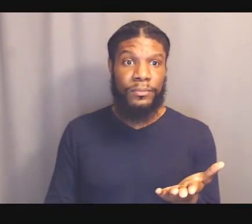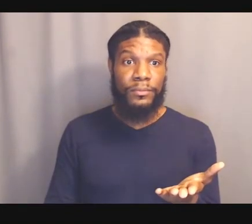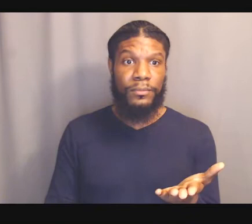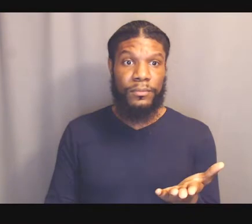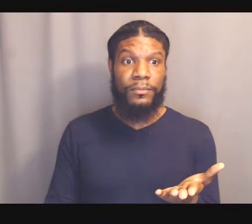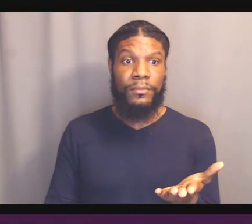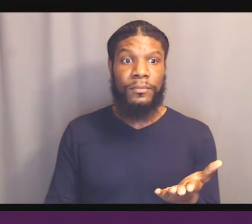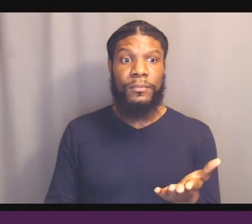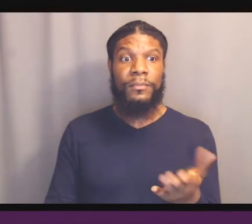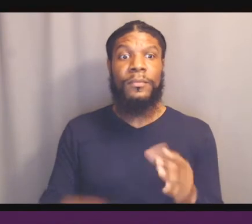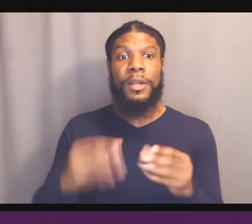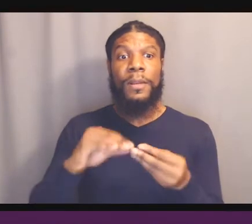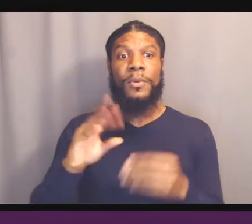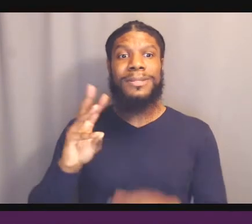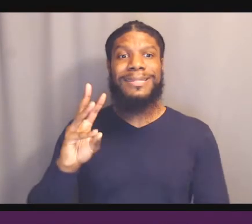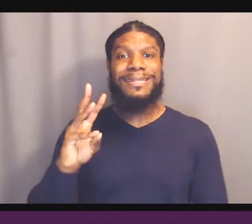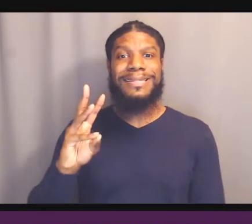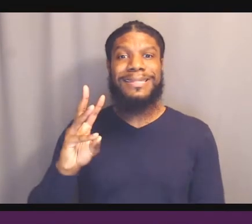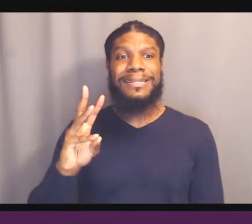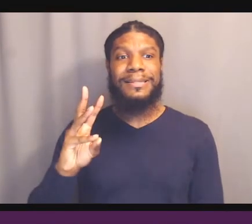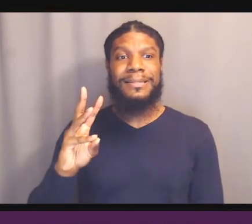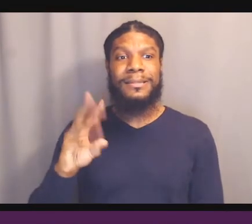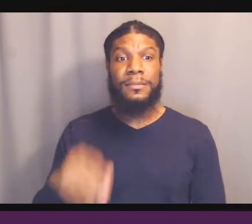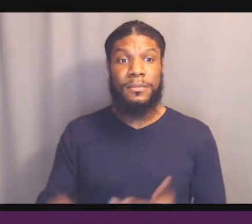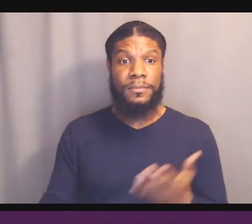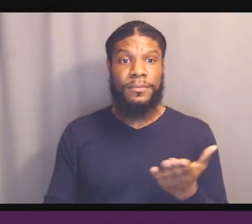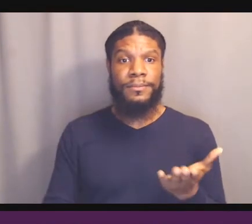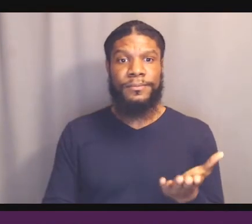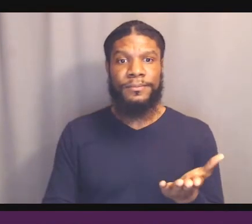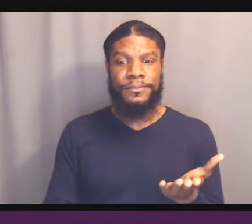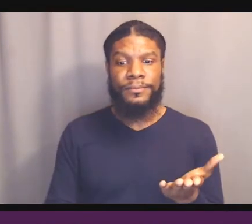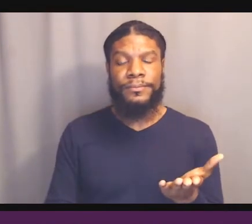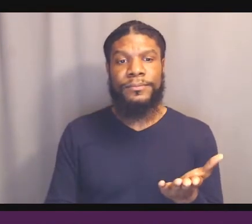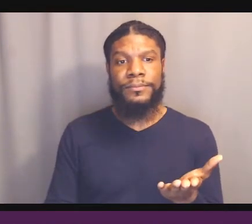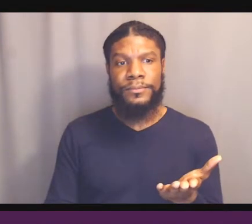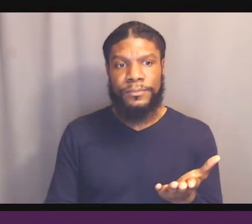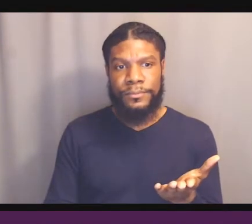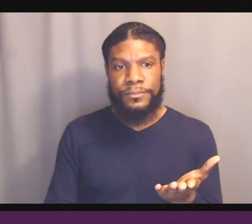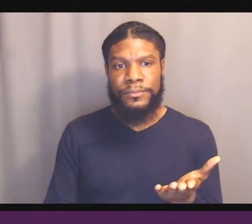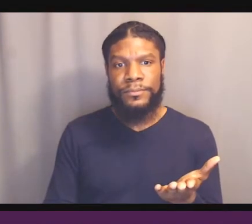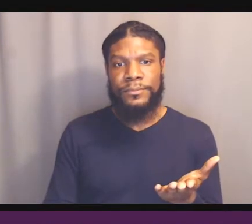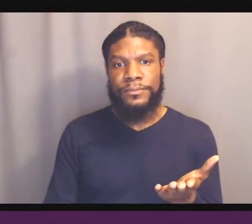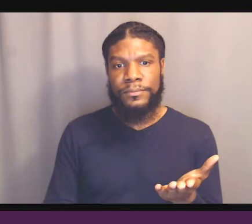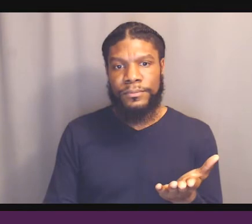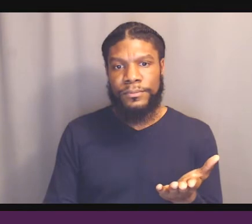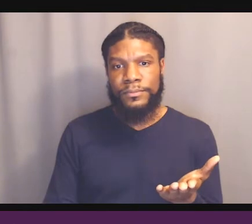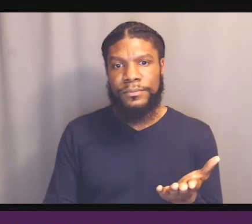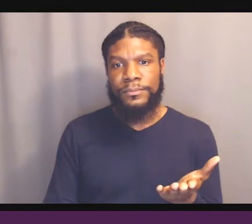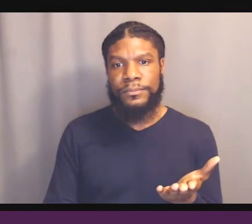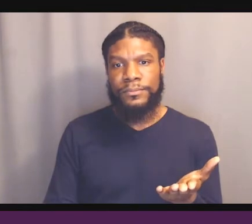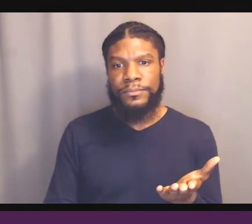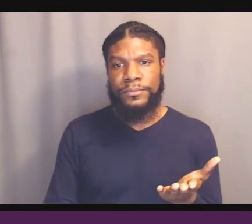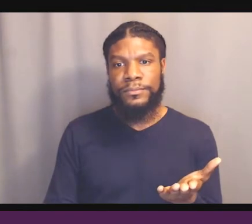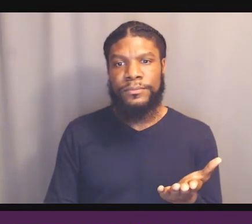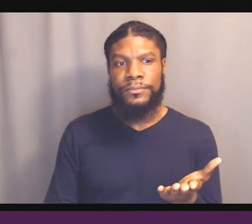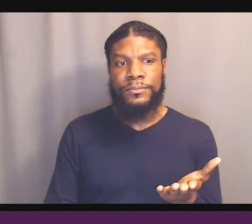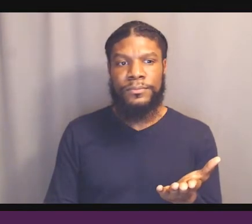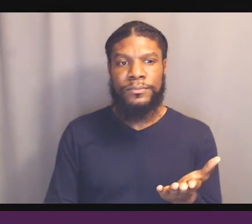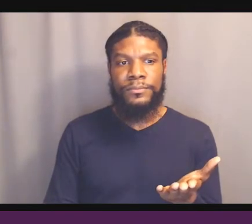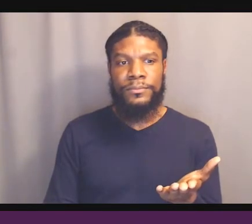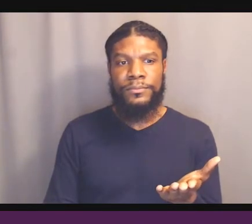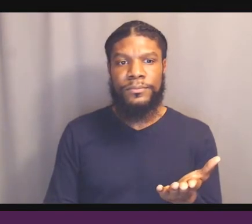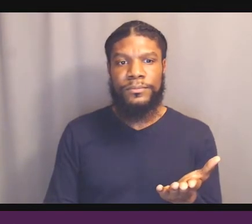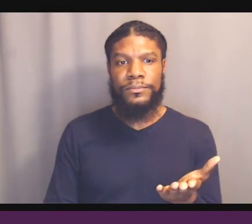number six. After years of hearing talking without seeing